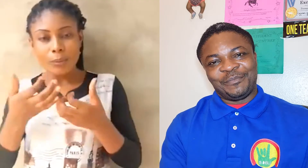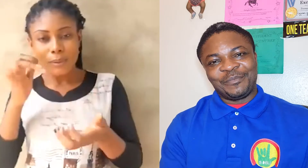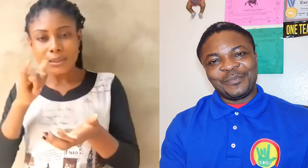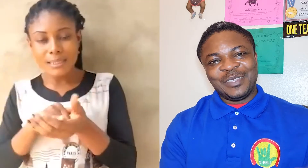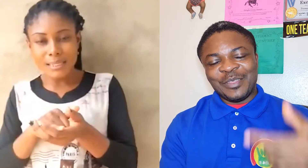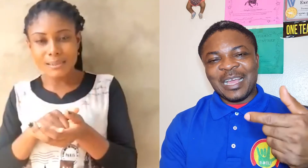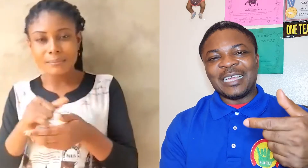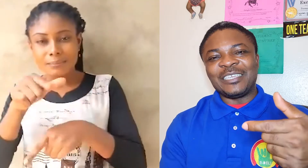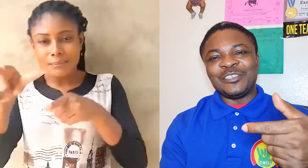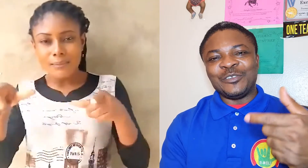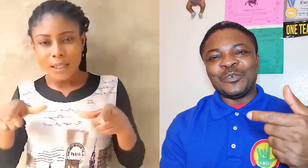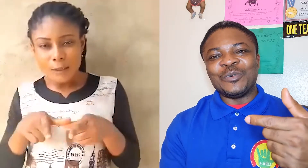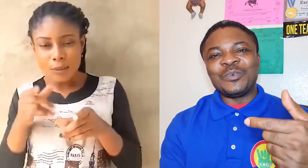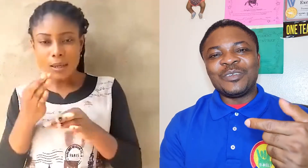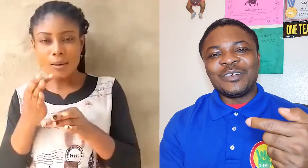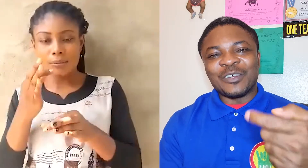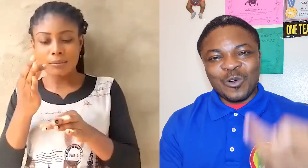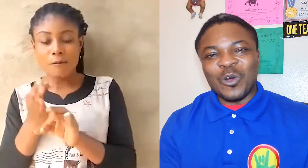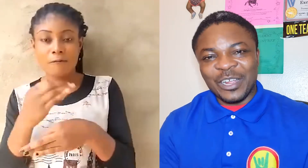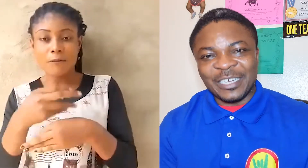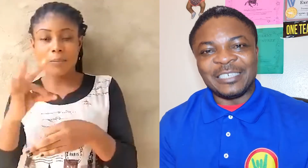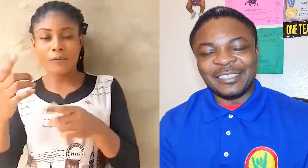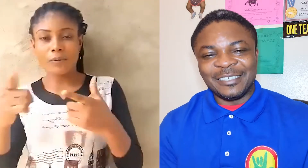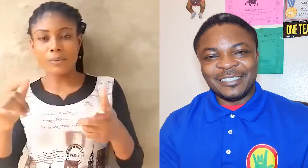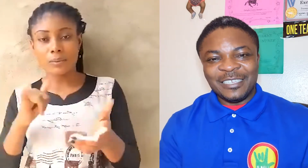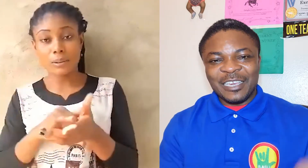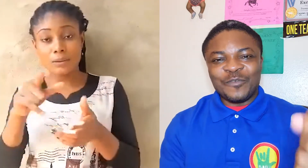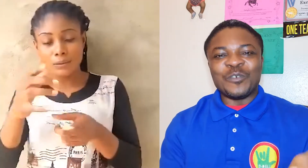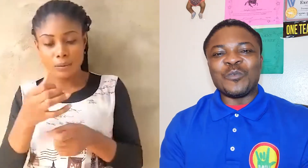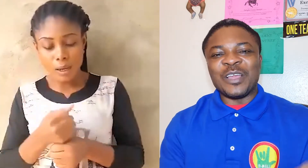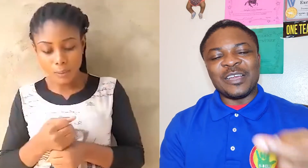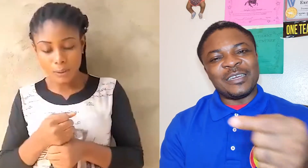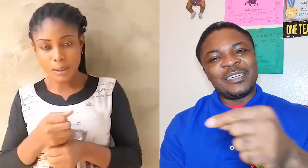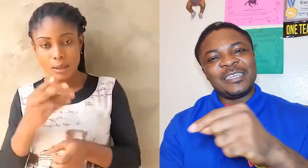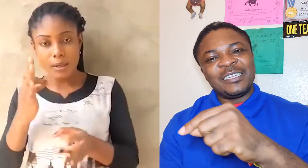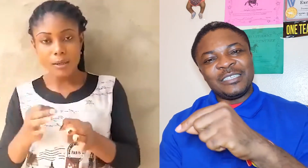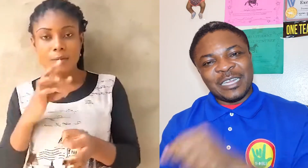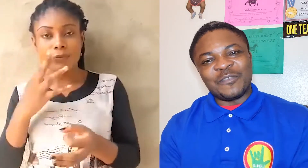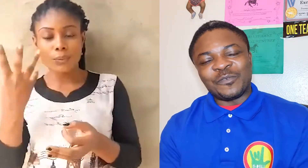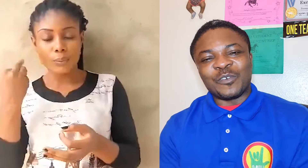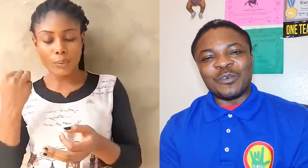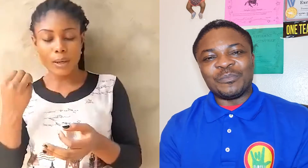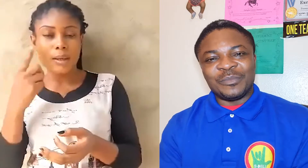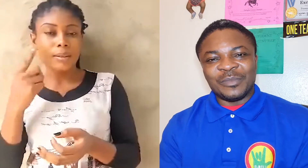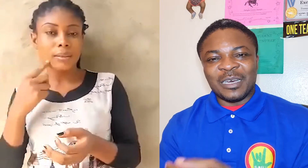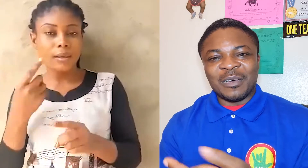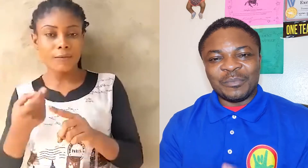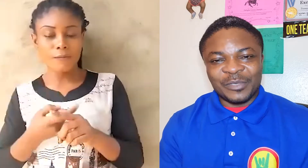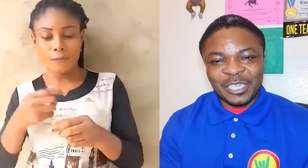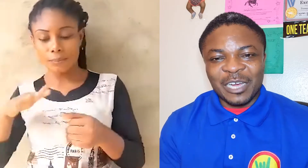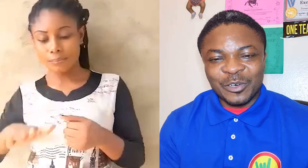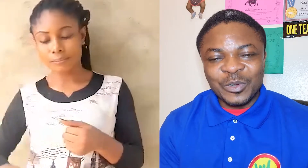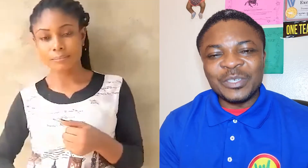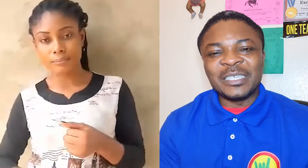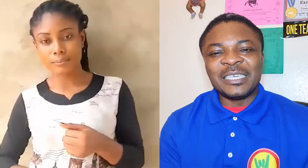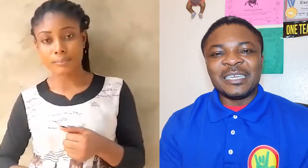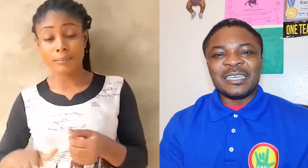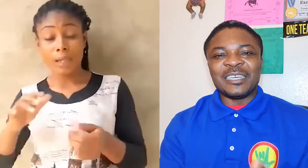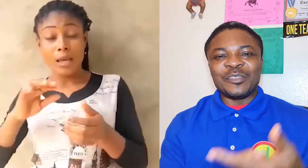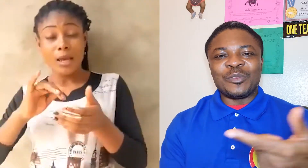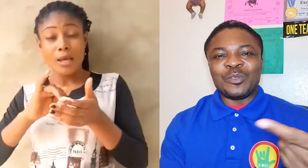language that you acquired. If you were deaf from